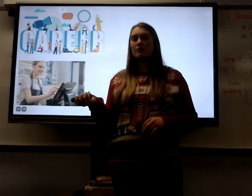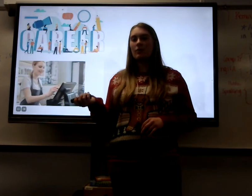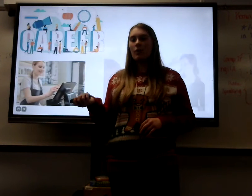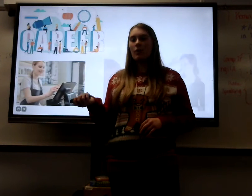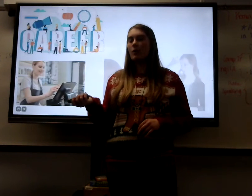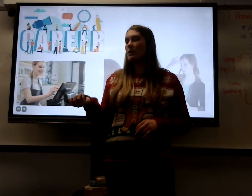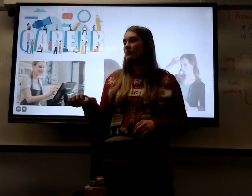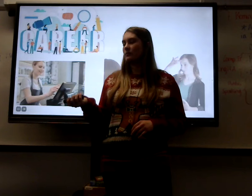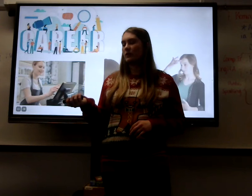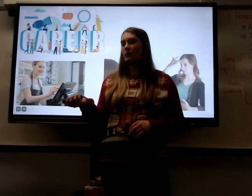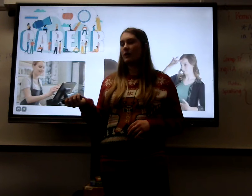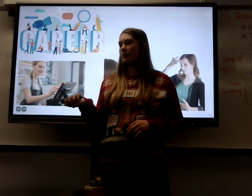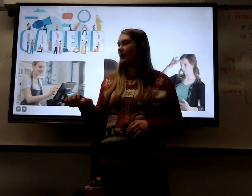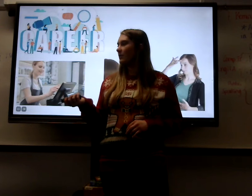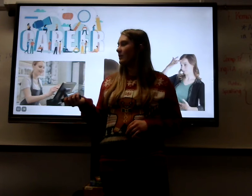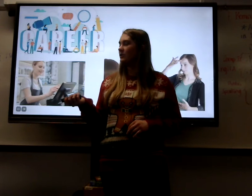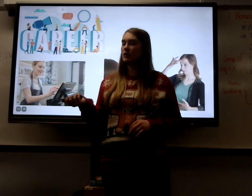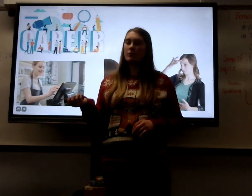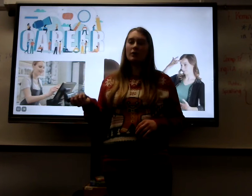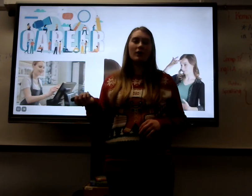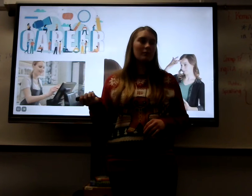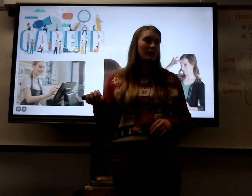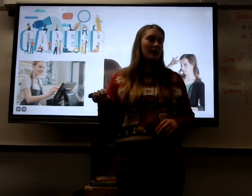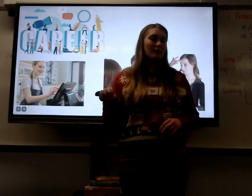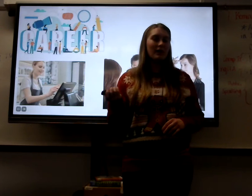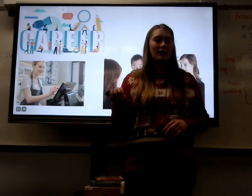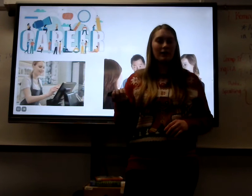or you want to become an interpreter and become bilingual.